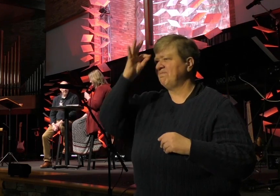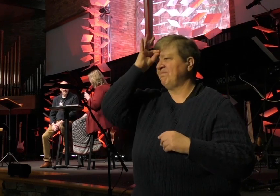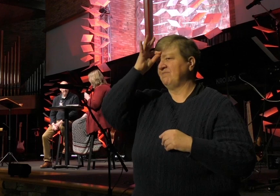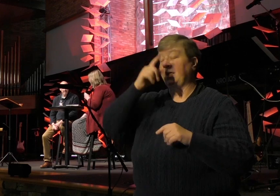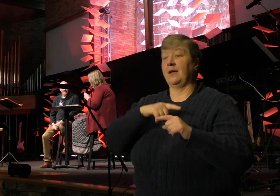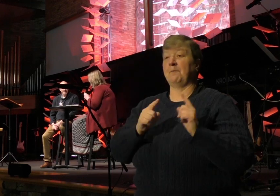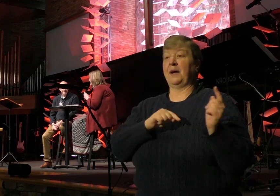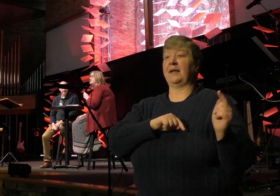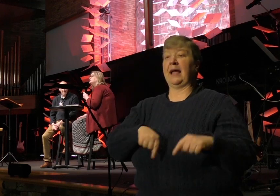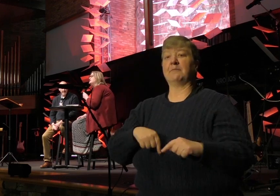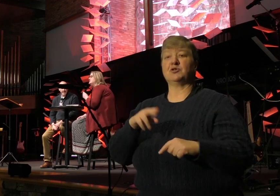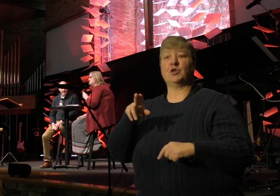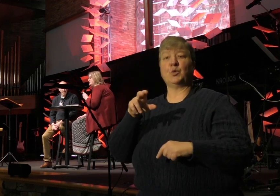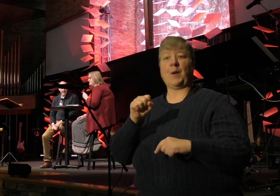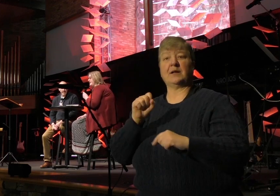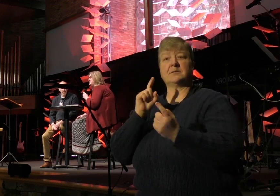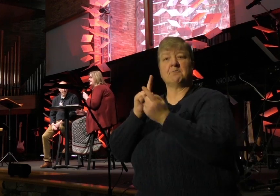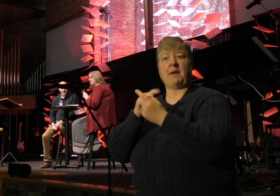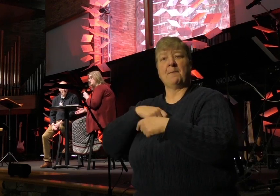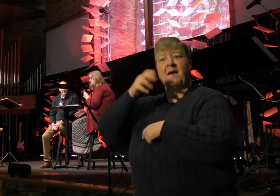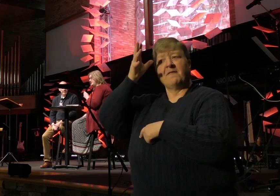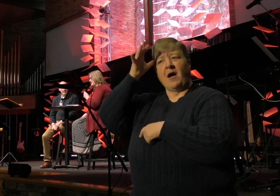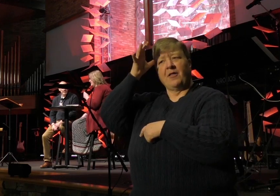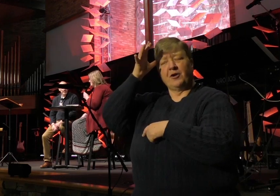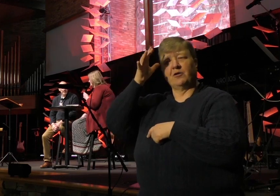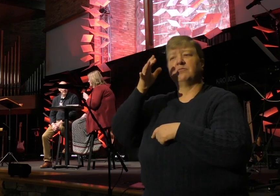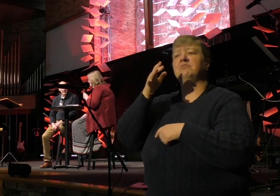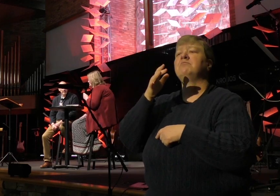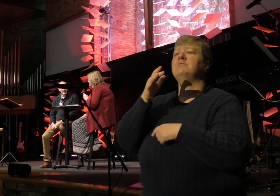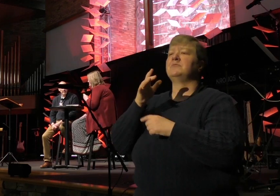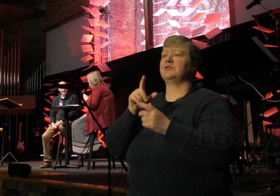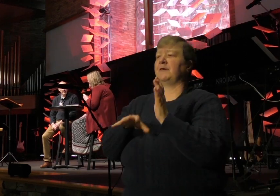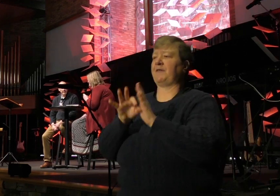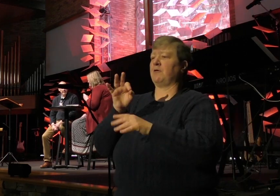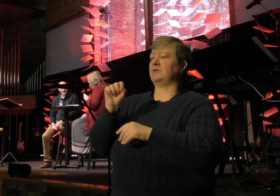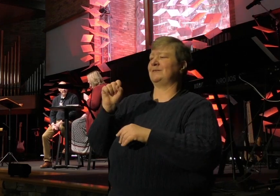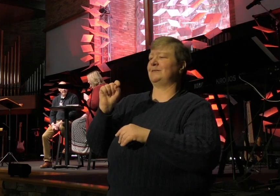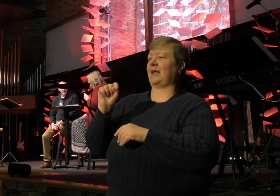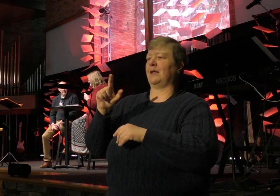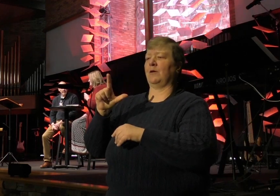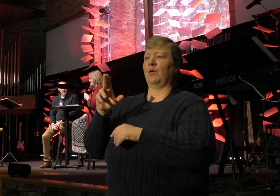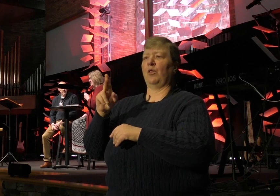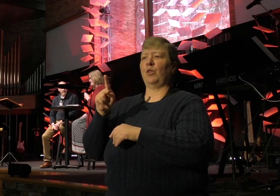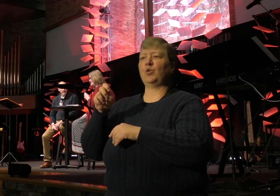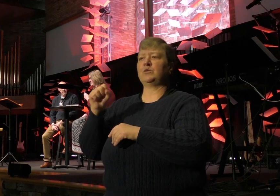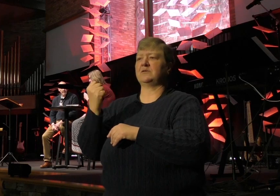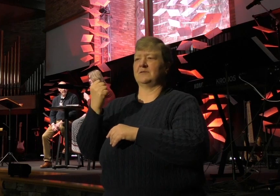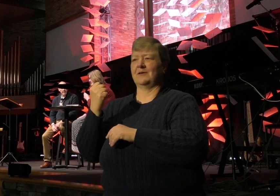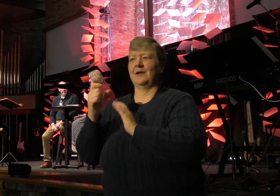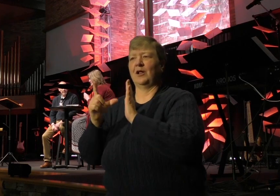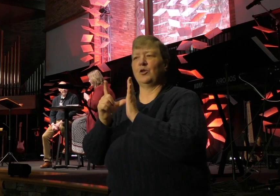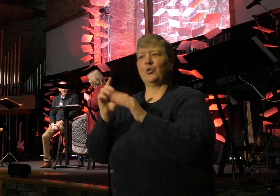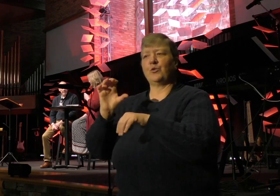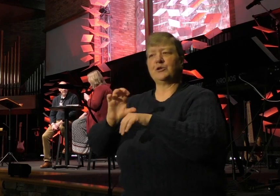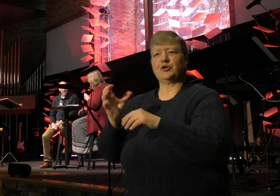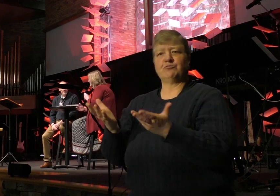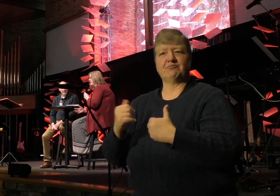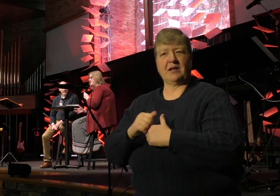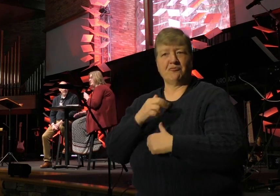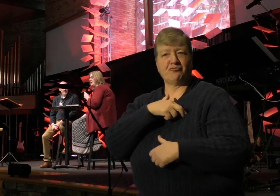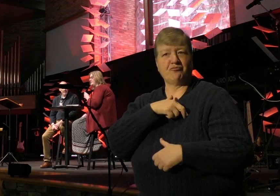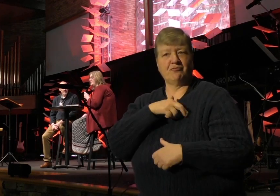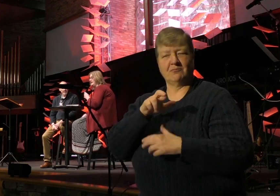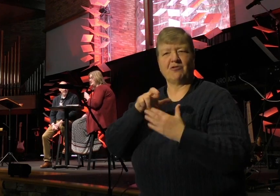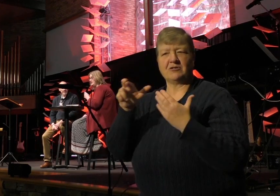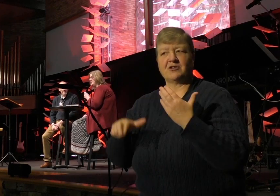United States and met my father, she found St. Luke's Lutheran Church here in Rochester, and she thought it was important for us to go. So my brother